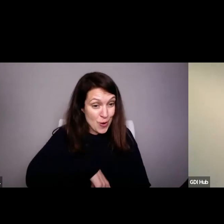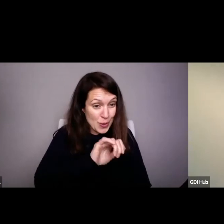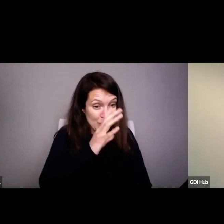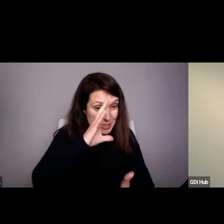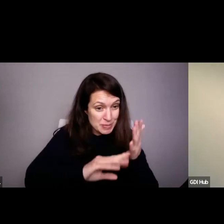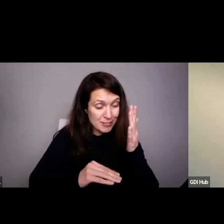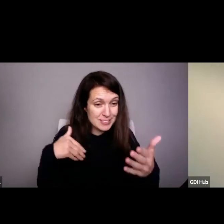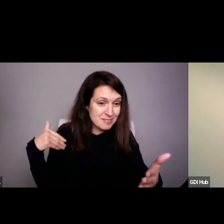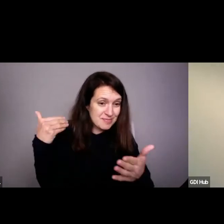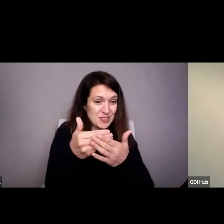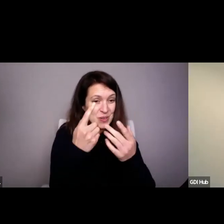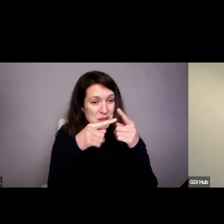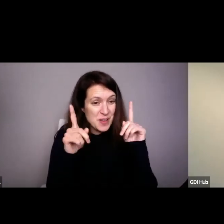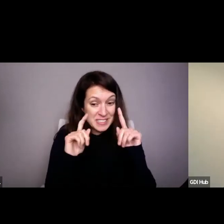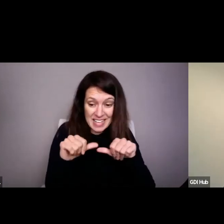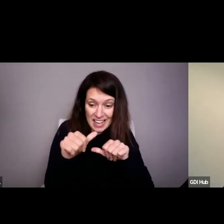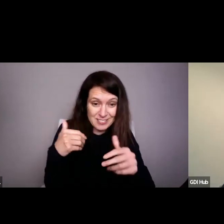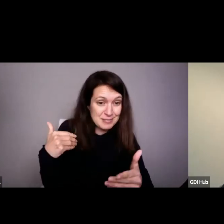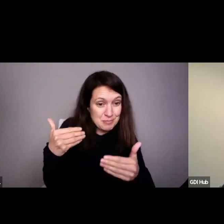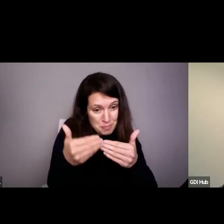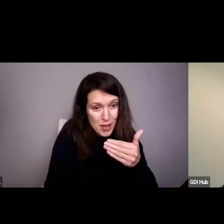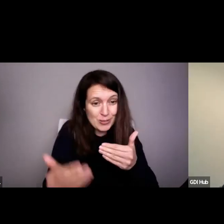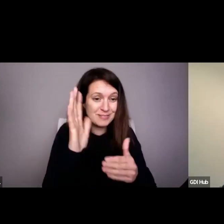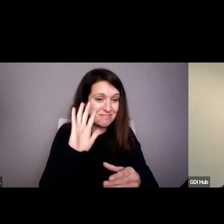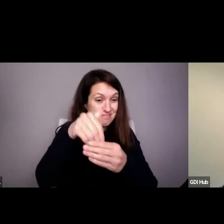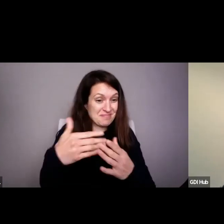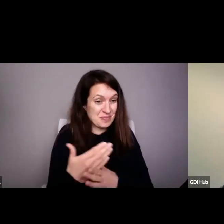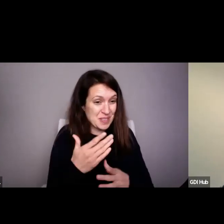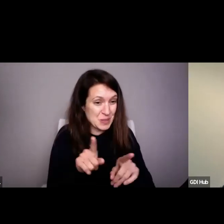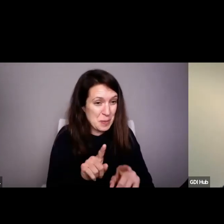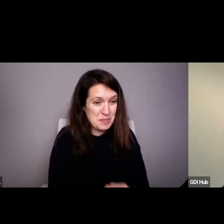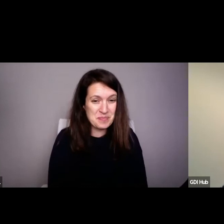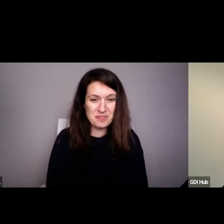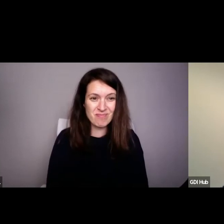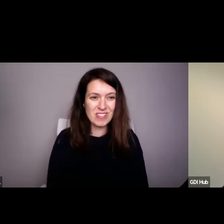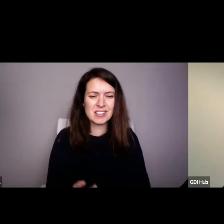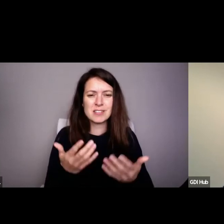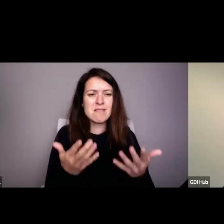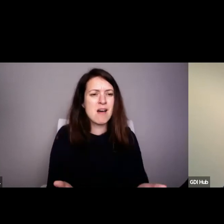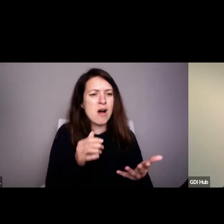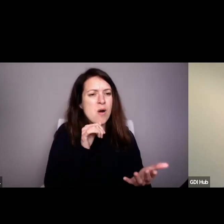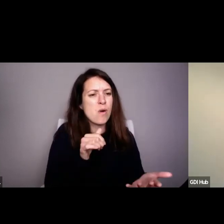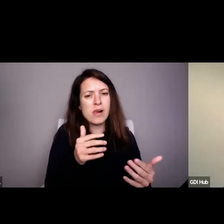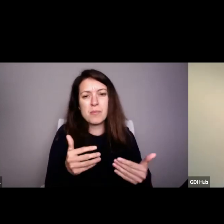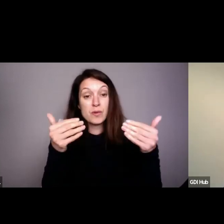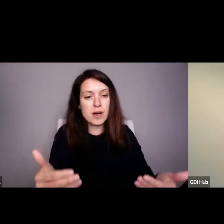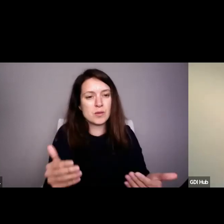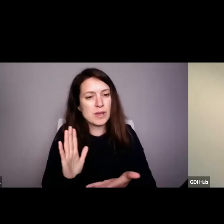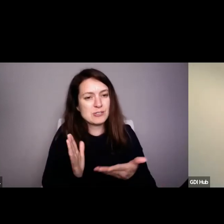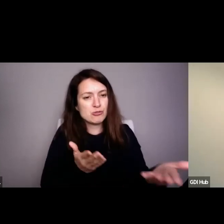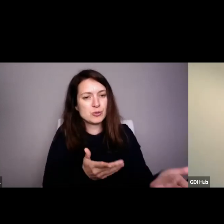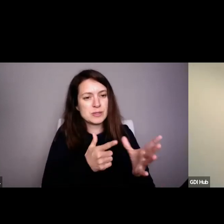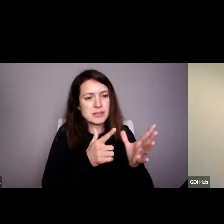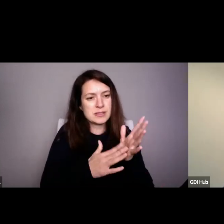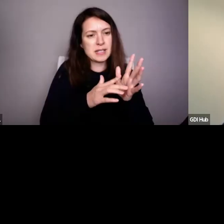at university and beyond as well. So I'm just going to move on now to introduce Amelia from